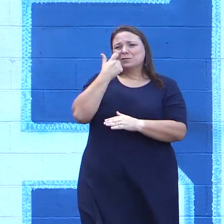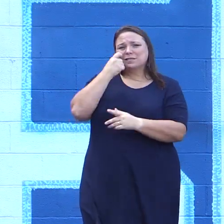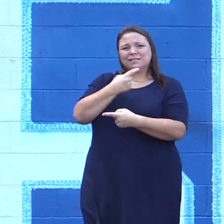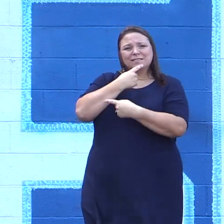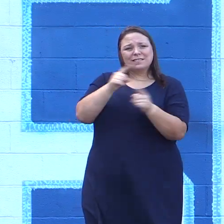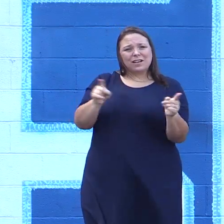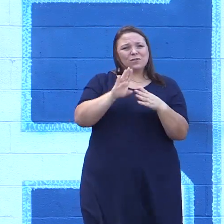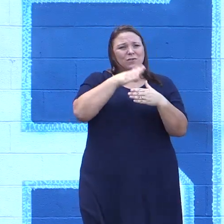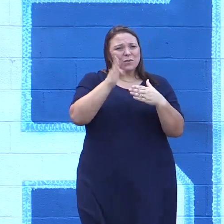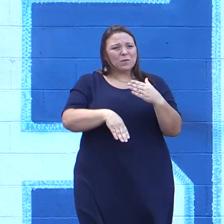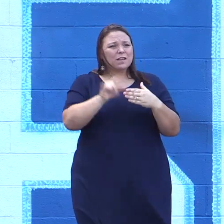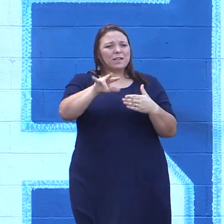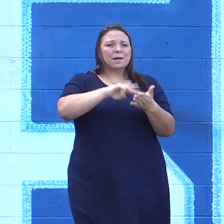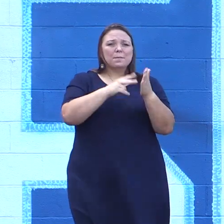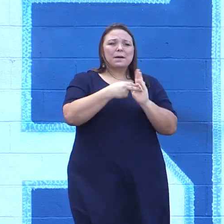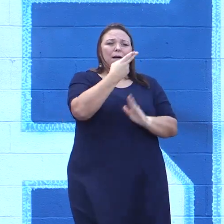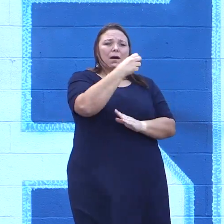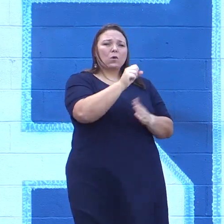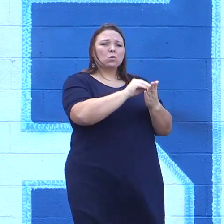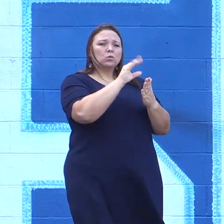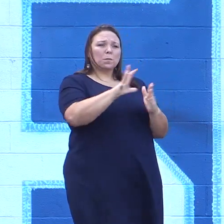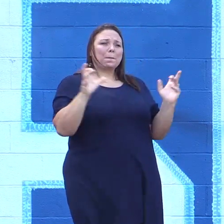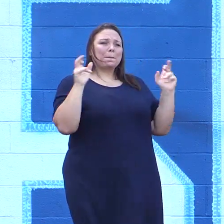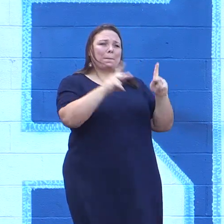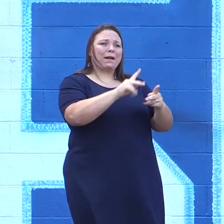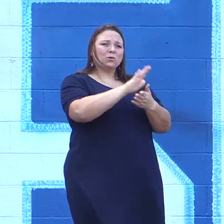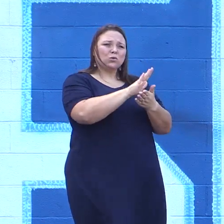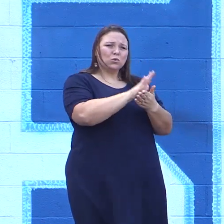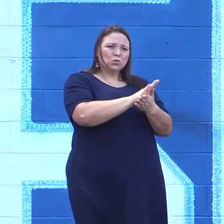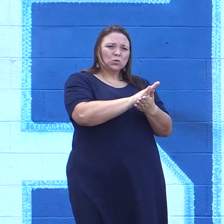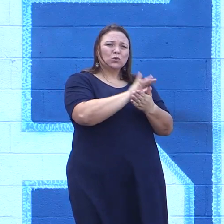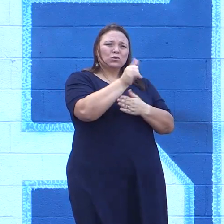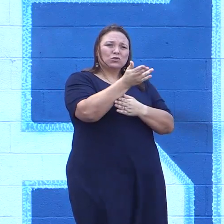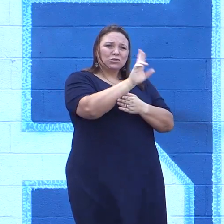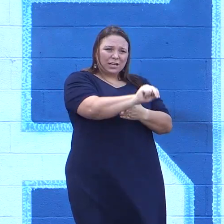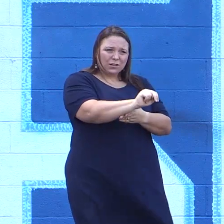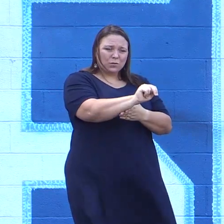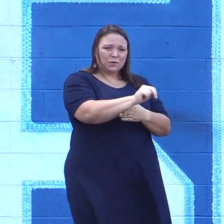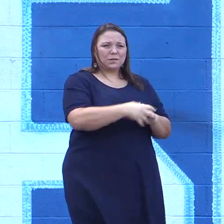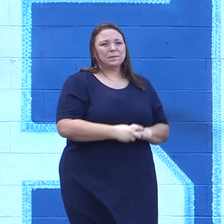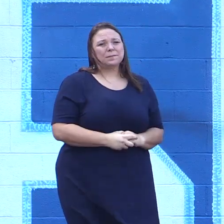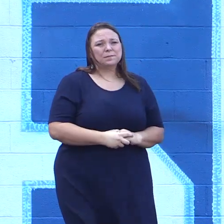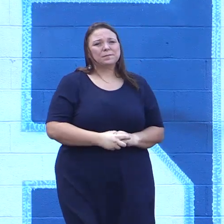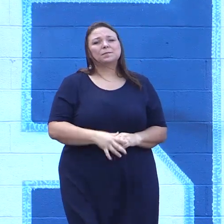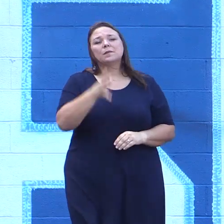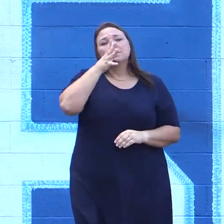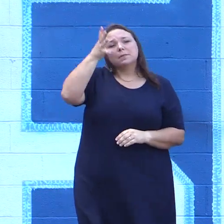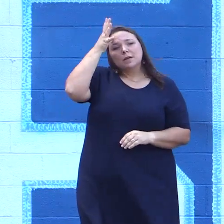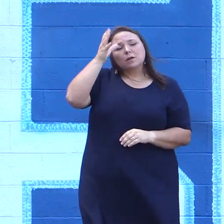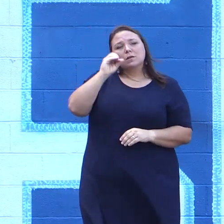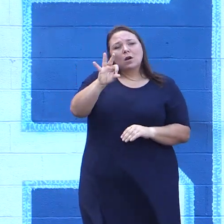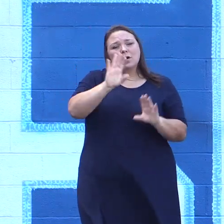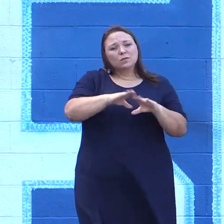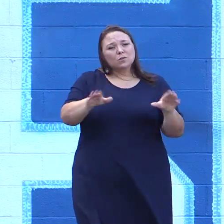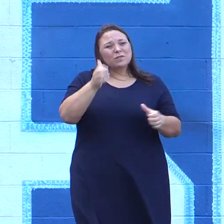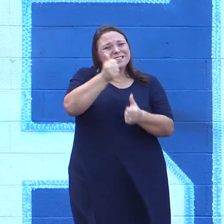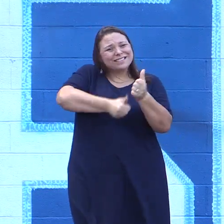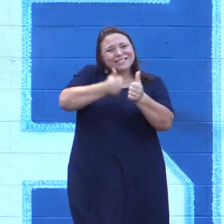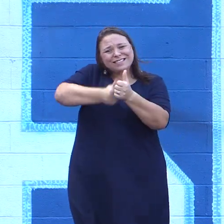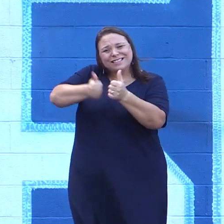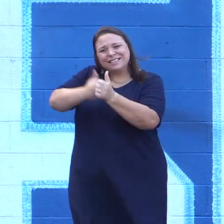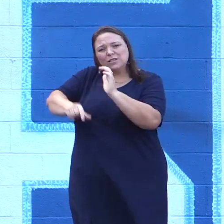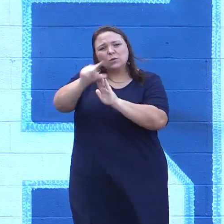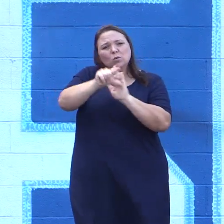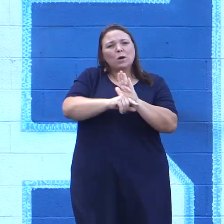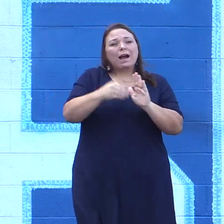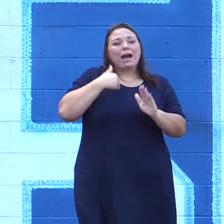weekend, which calls for high school students to be able to return to the classroom in January. Parents of children in every grade will have